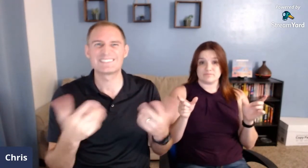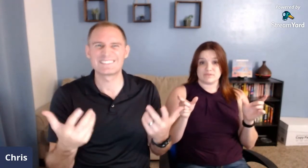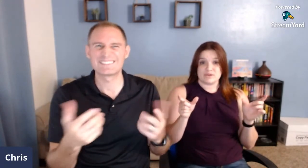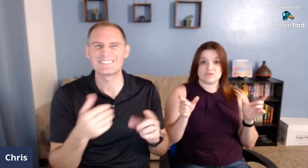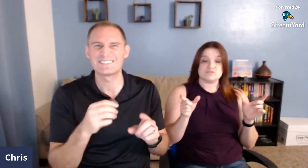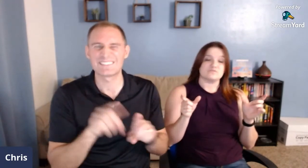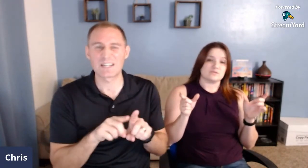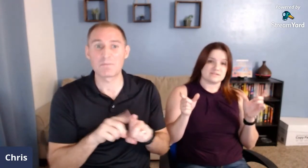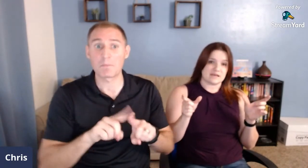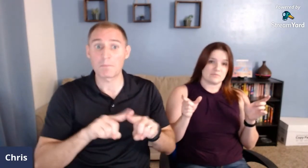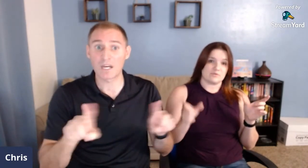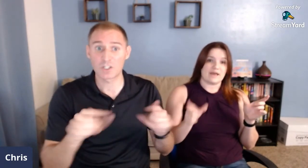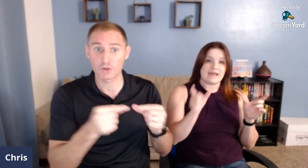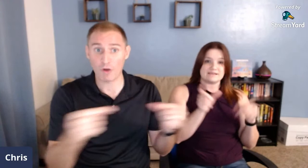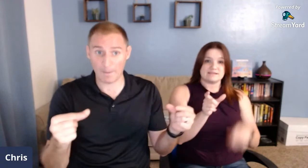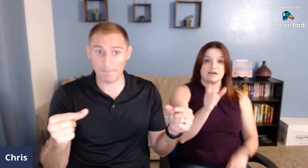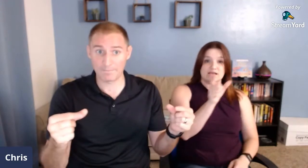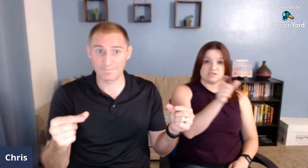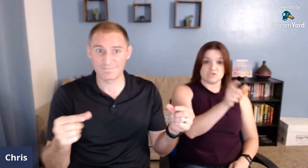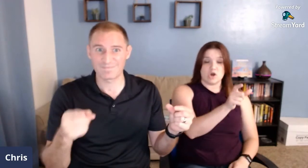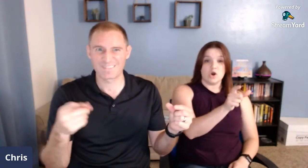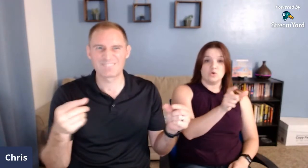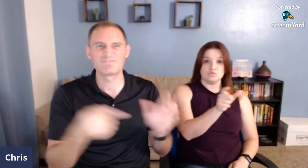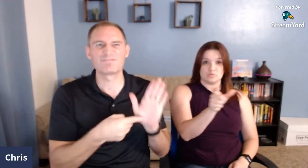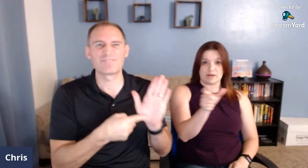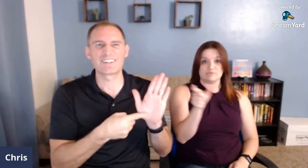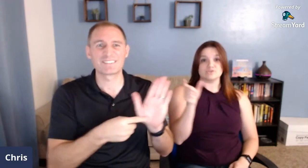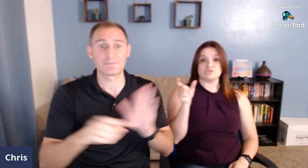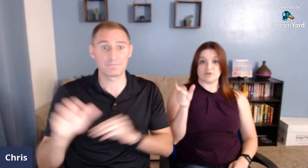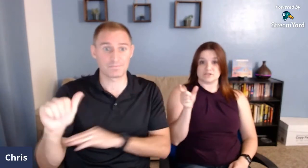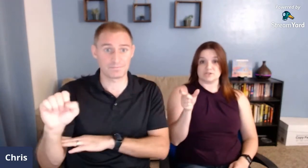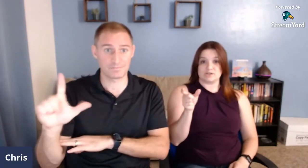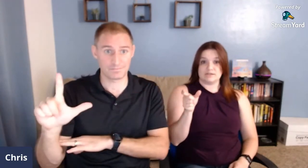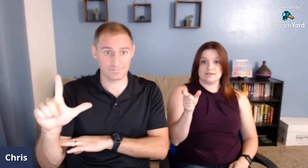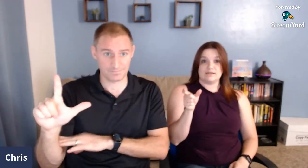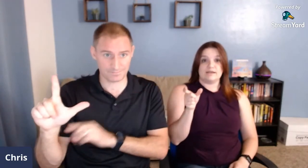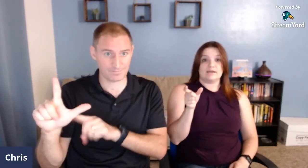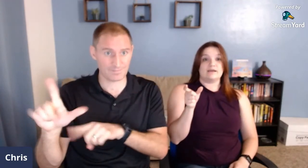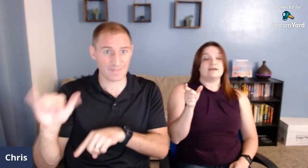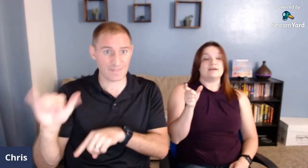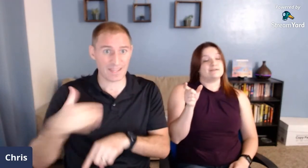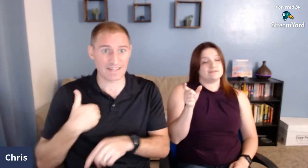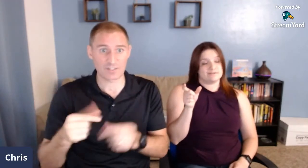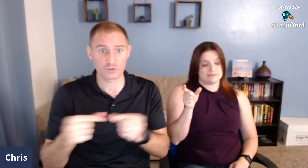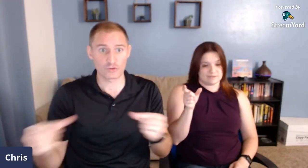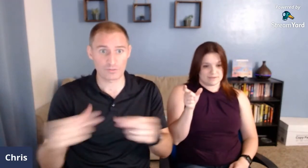grammar. So for example, ASL has its own grammar structure.